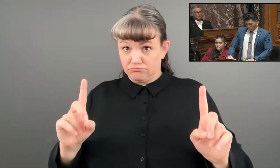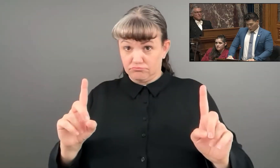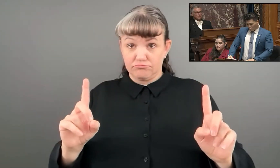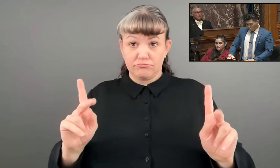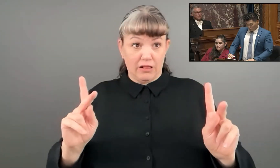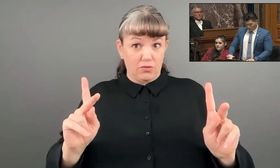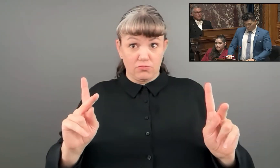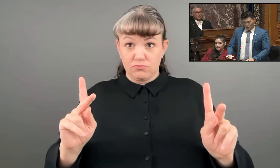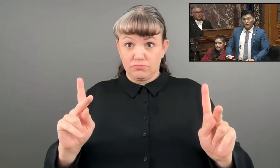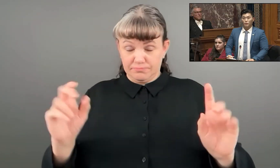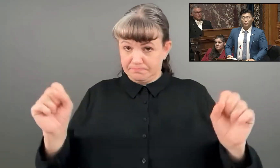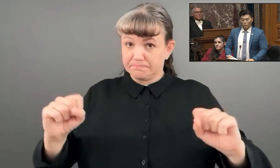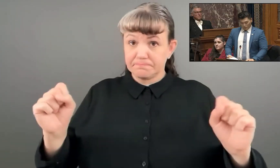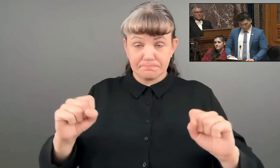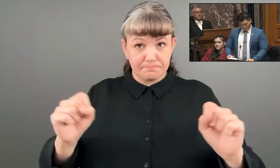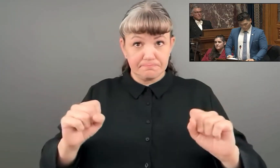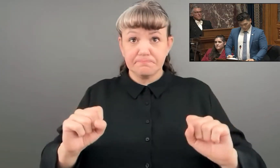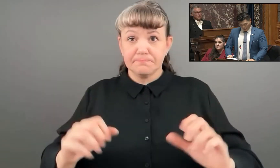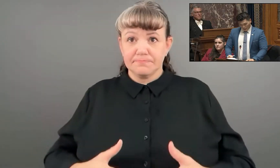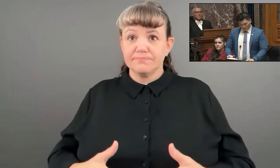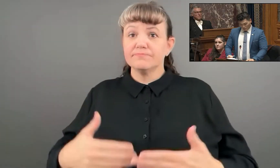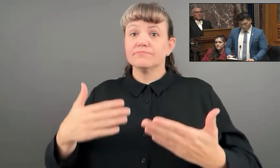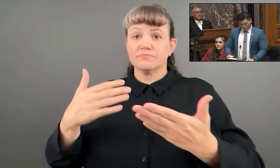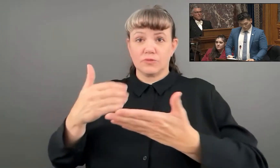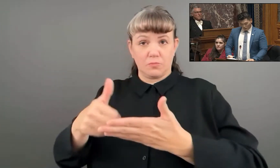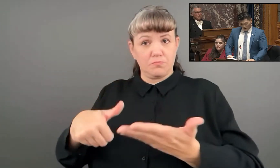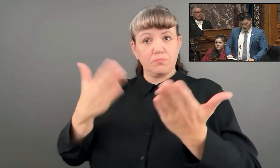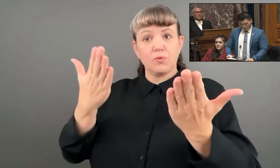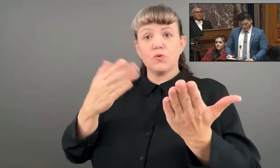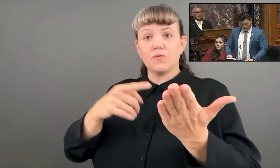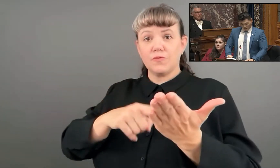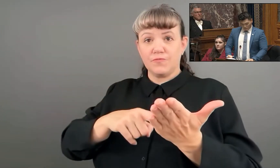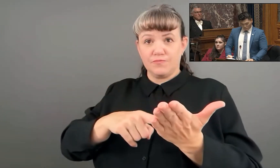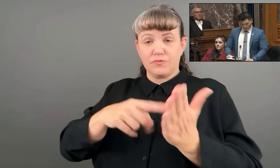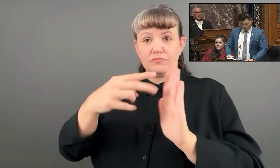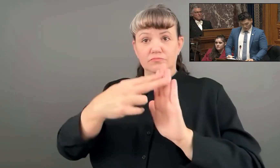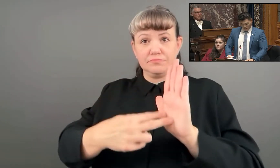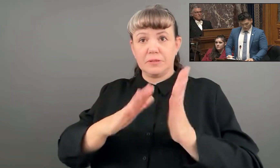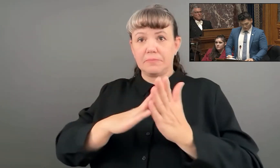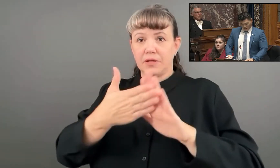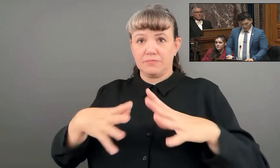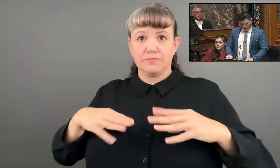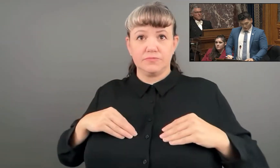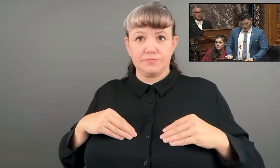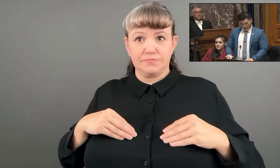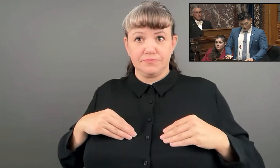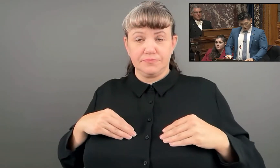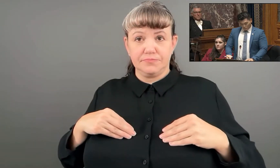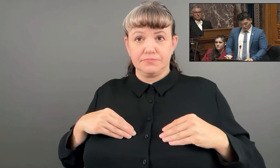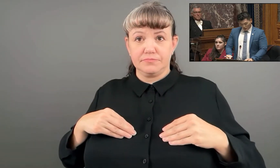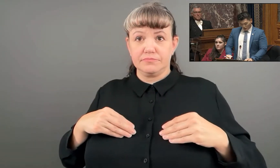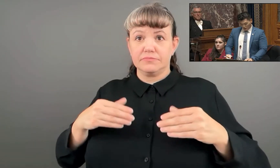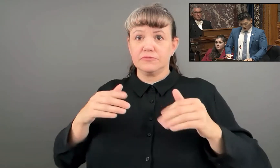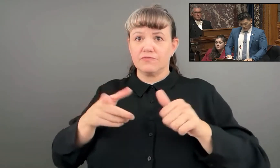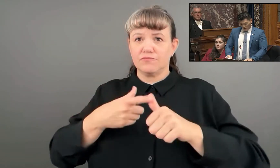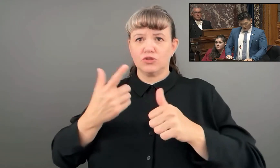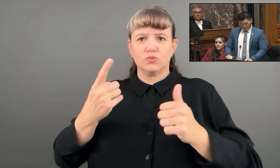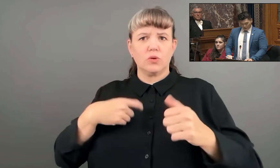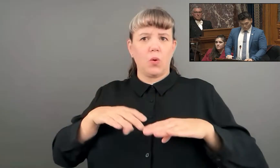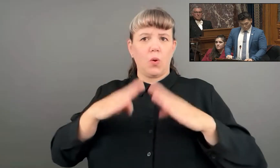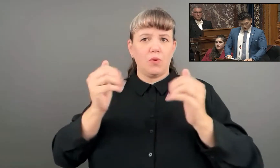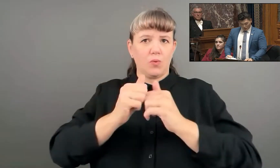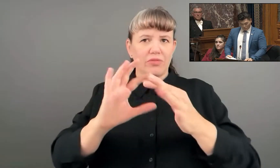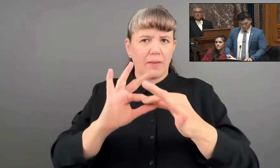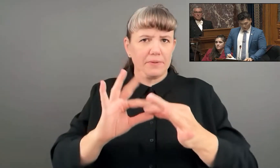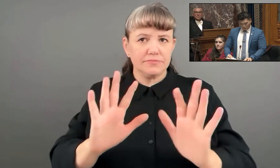Honourable Speaker. I move adoption of the report, and in so doing, I'd like to make some brief comments. The annual budget consultation is